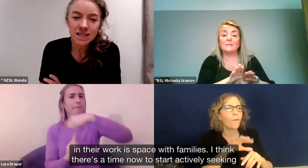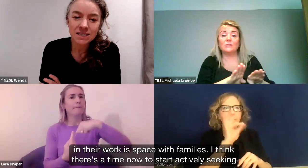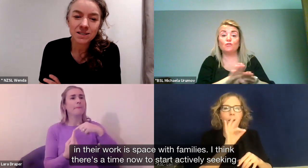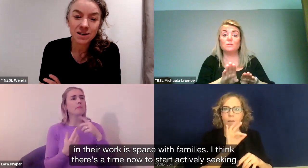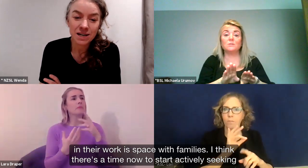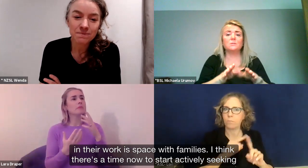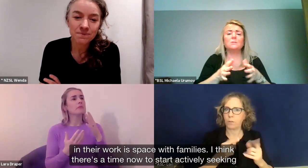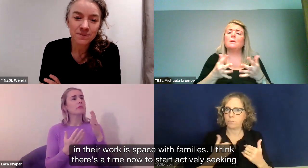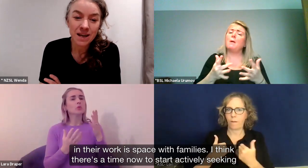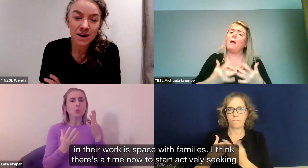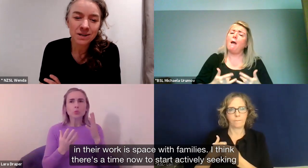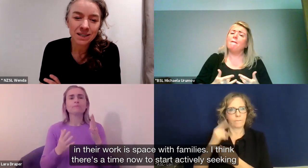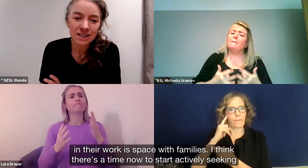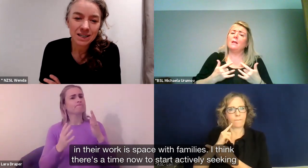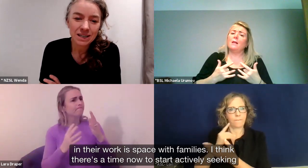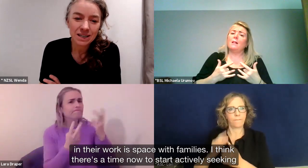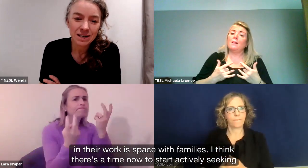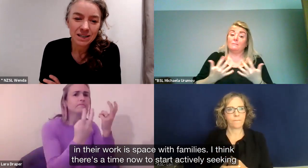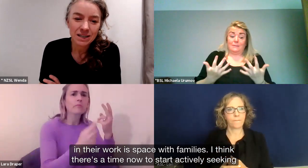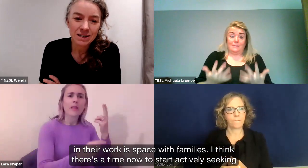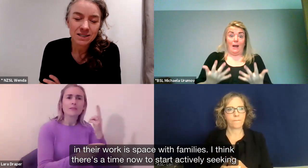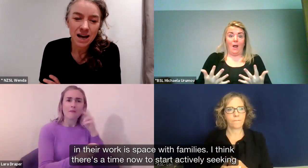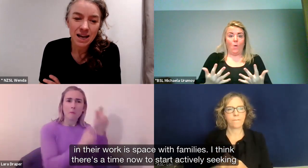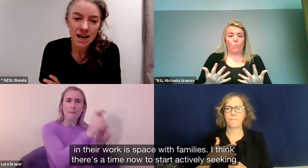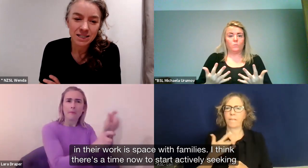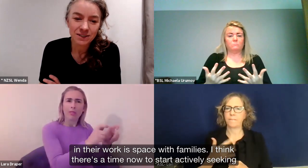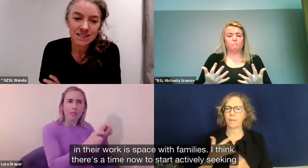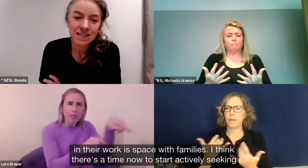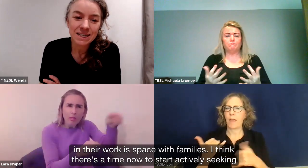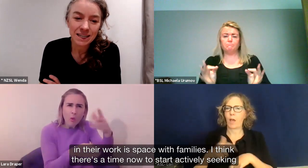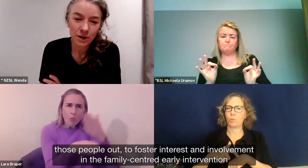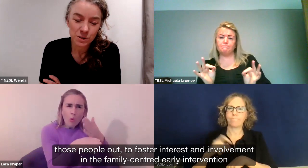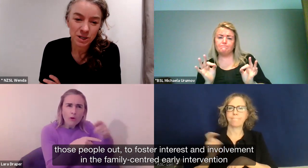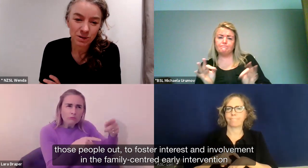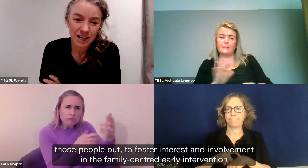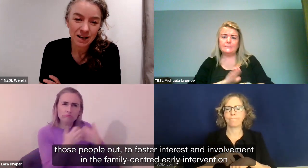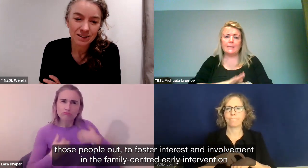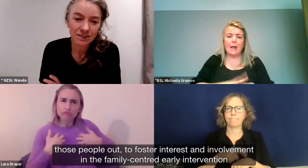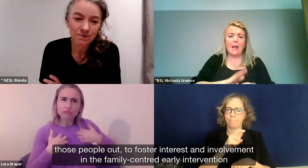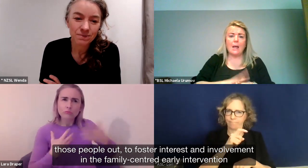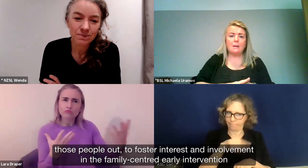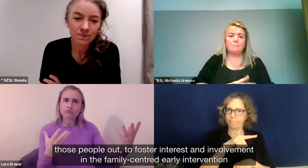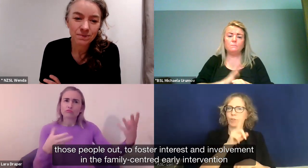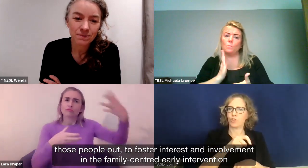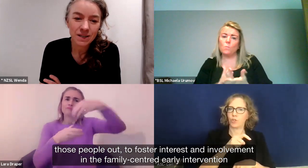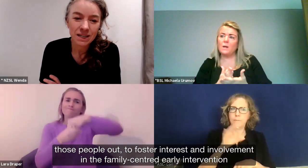I think there's a time now to start actively seeking those people out.